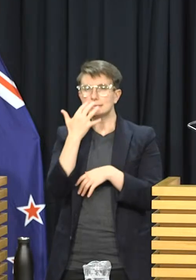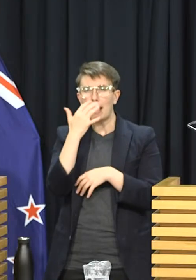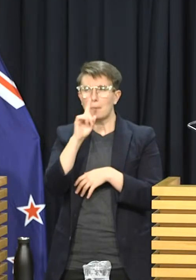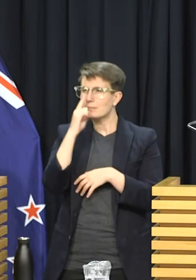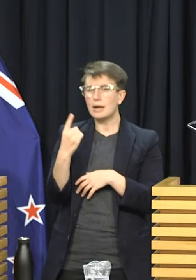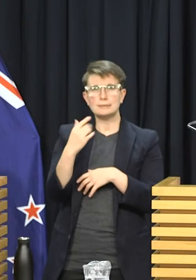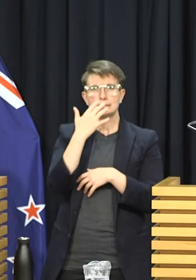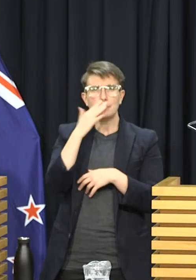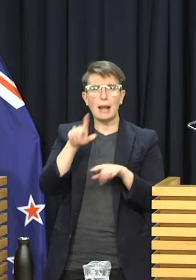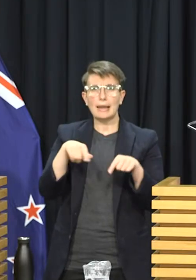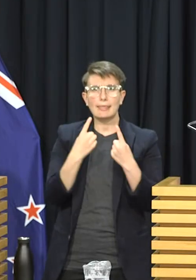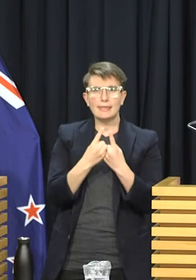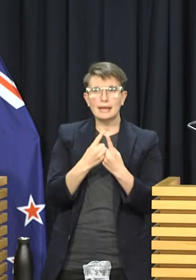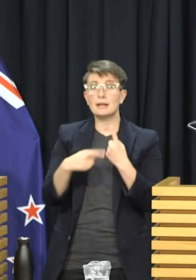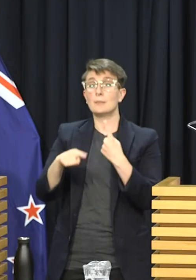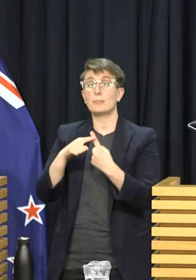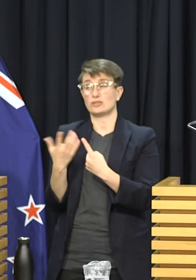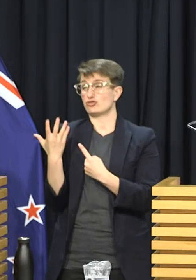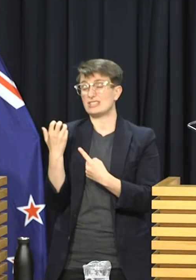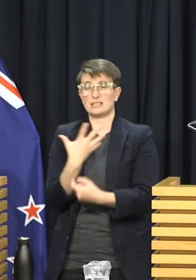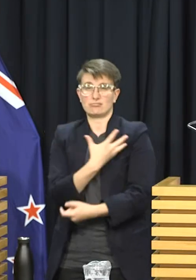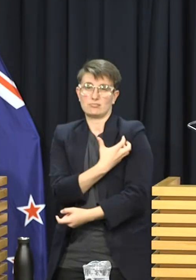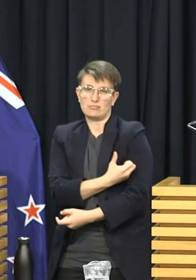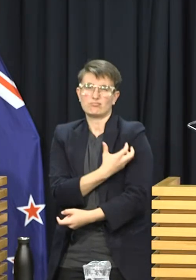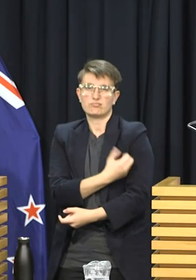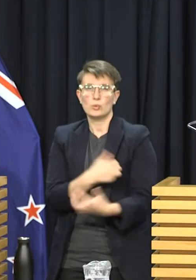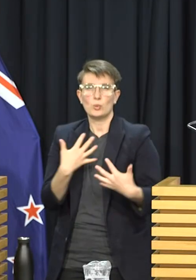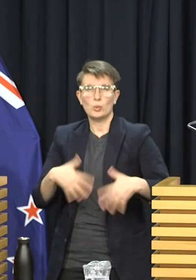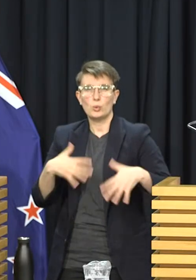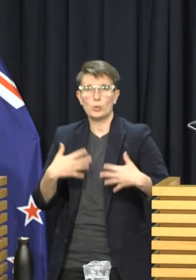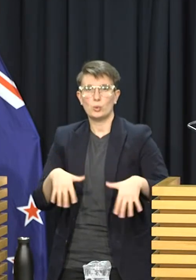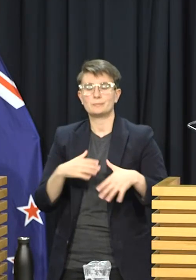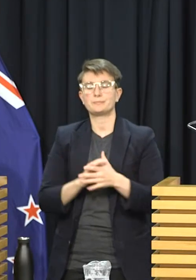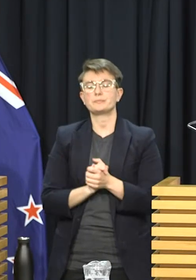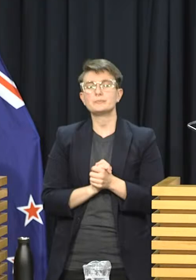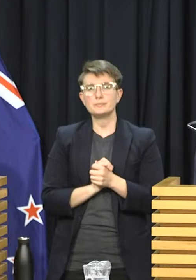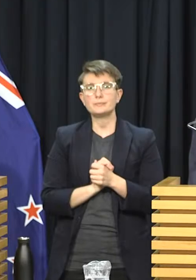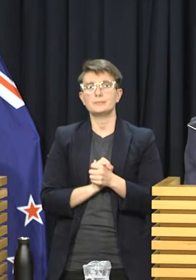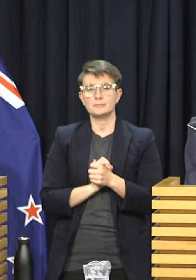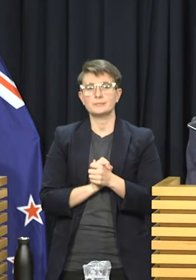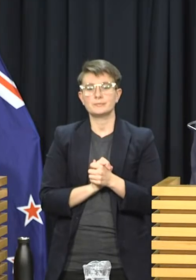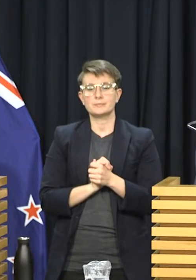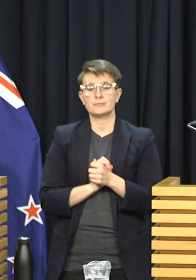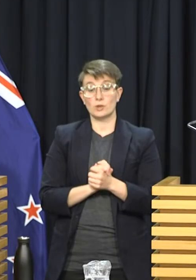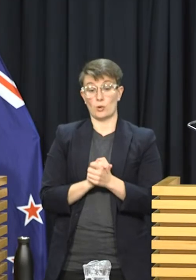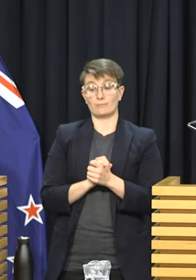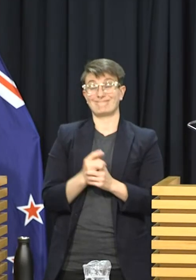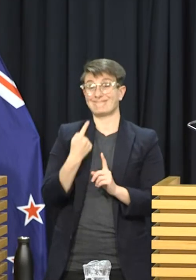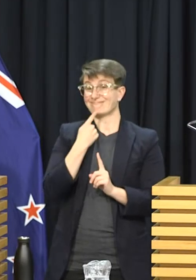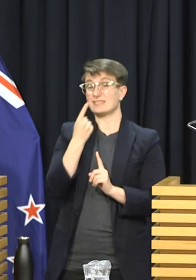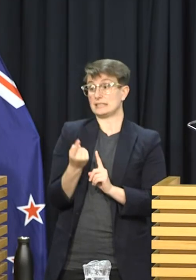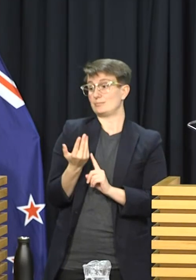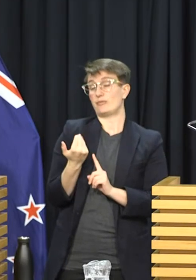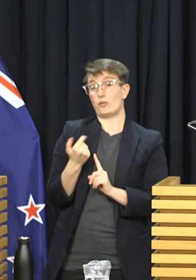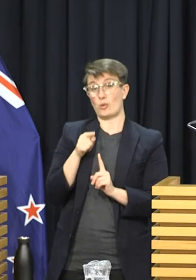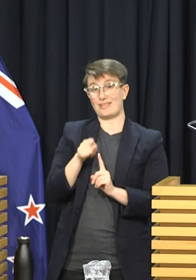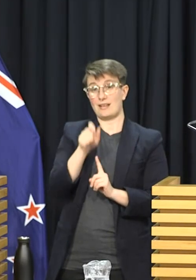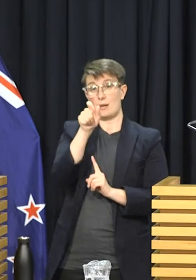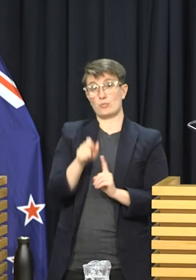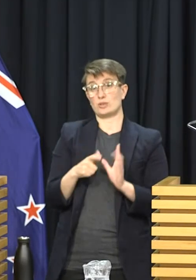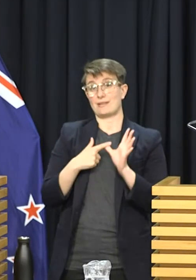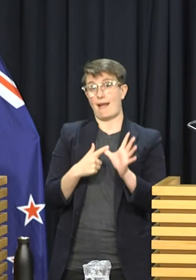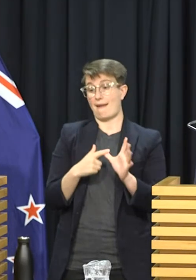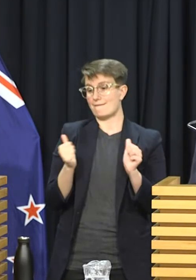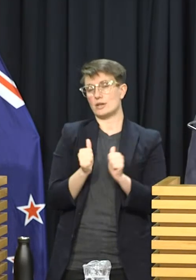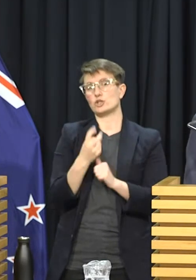aches. Now, on vaccination, as noted, the new case had received both doses of the Pfizer-BioNTech vaccine as part